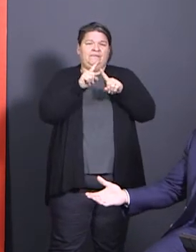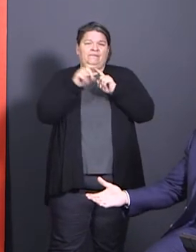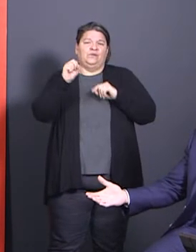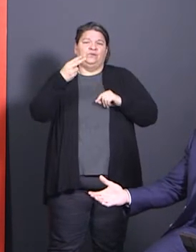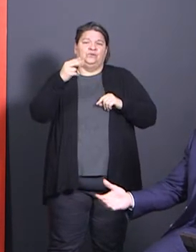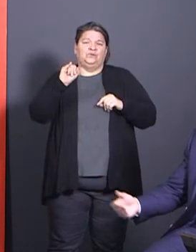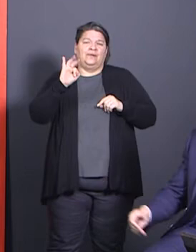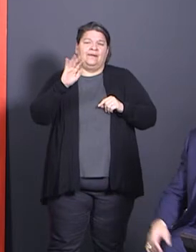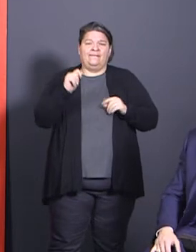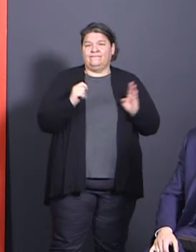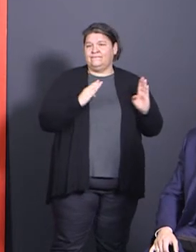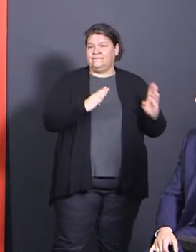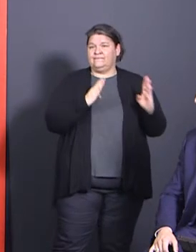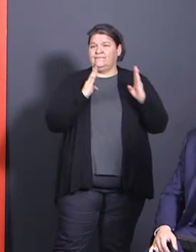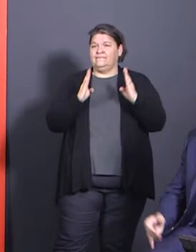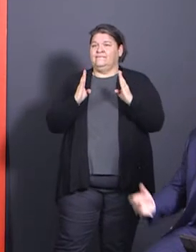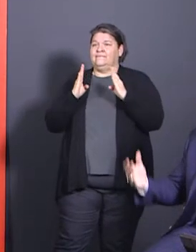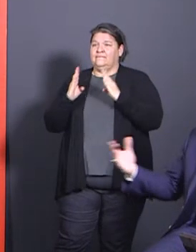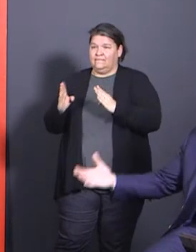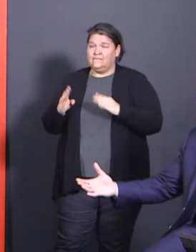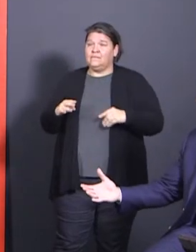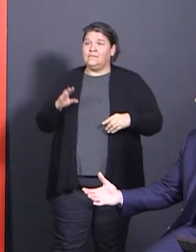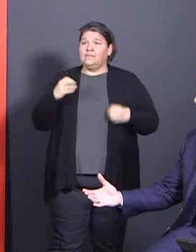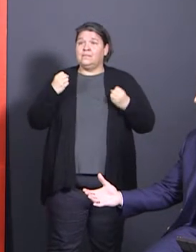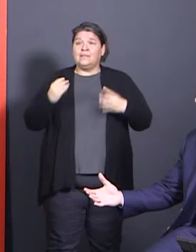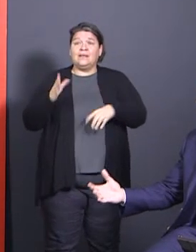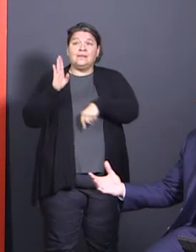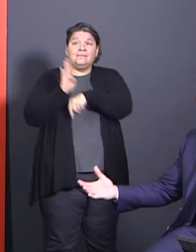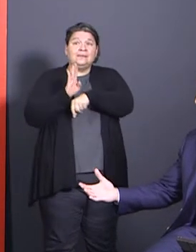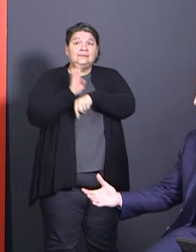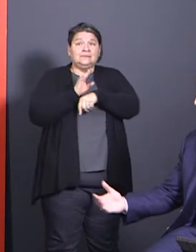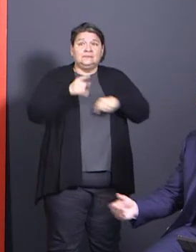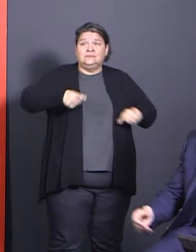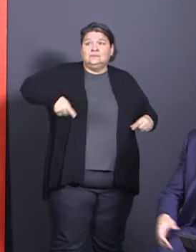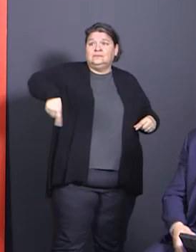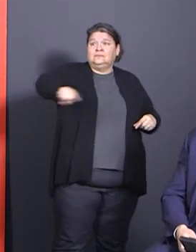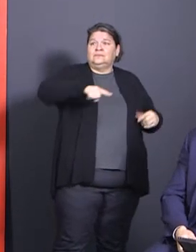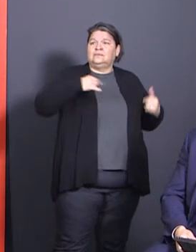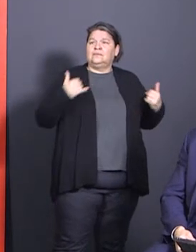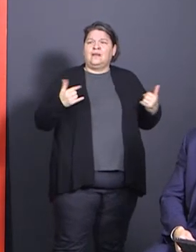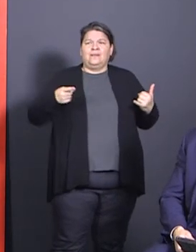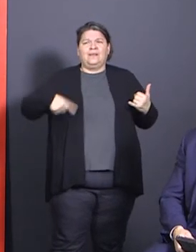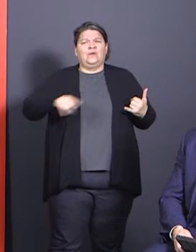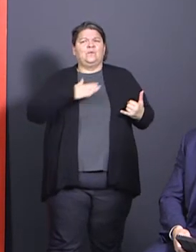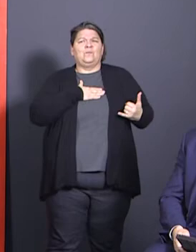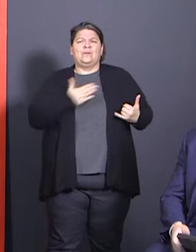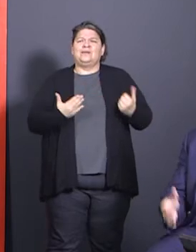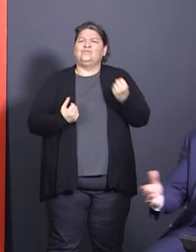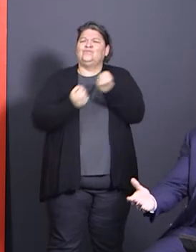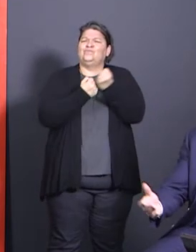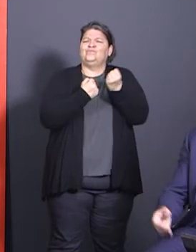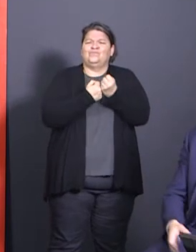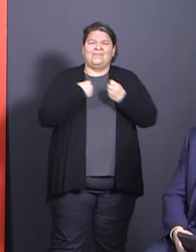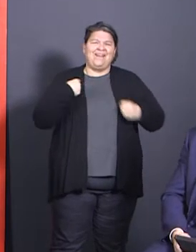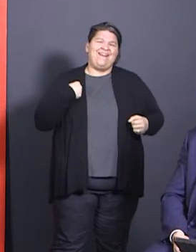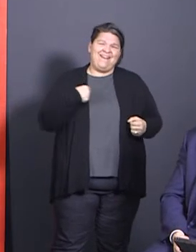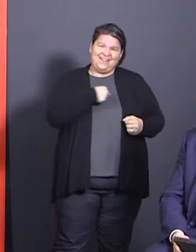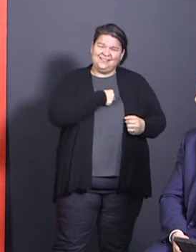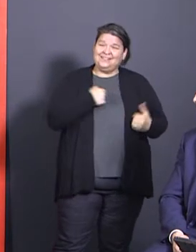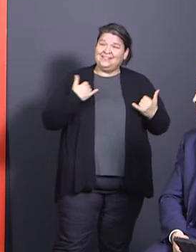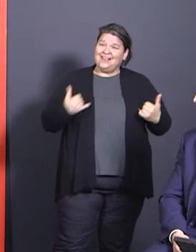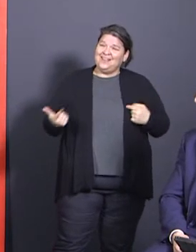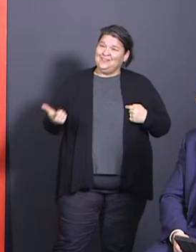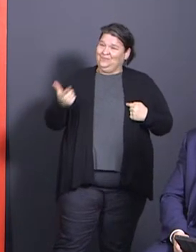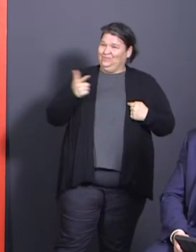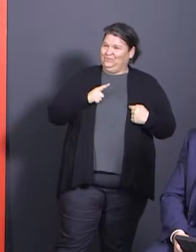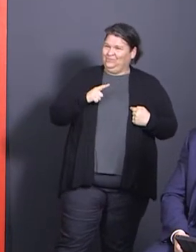at-risk businesses are supported, because they so often step up to support us in our time of need, but also to make sure that our officers are